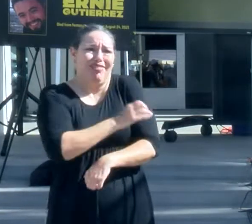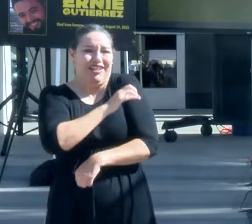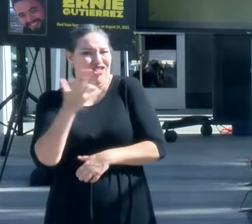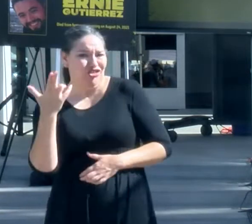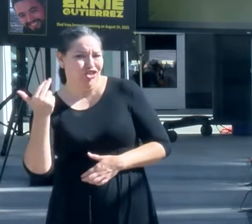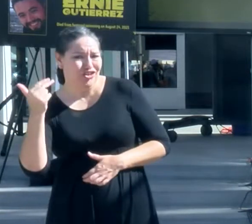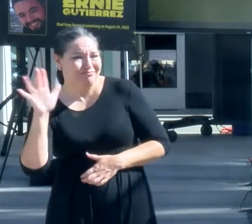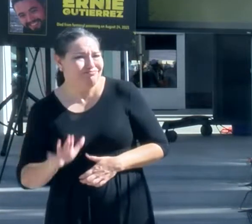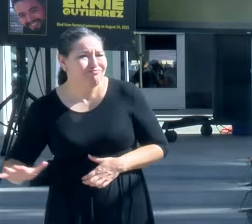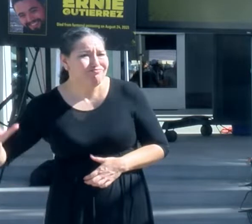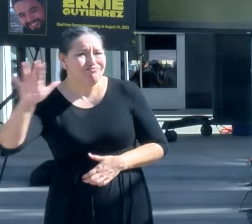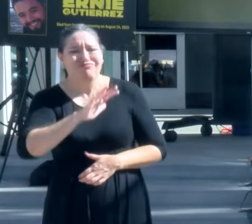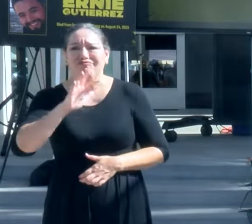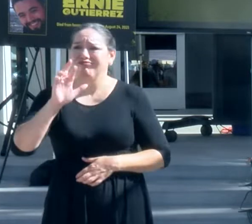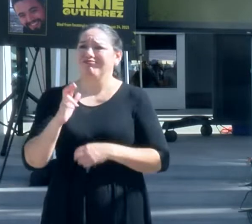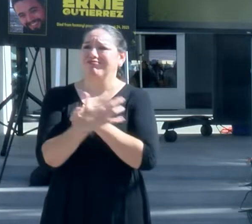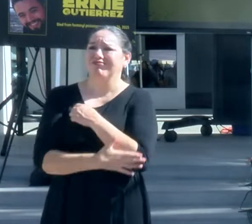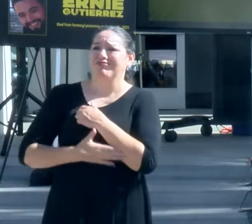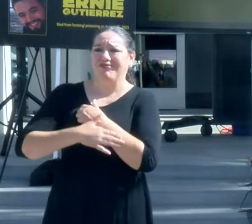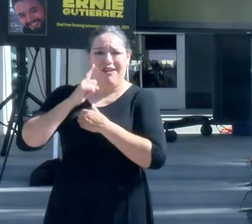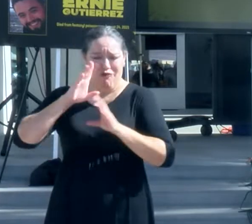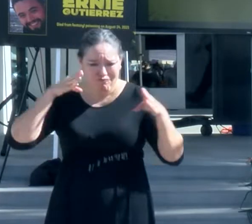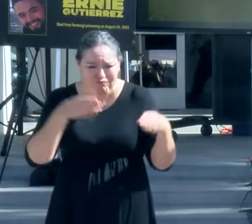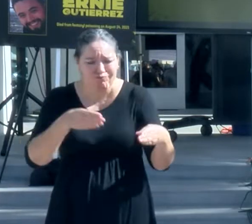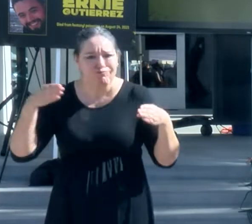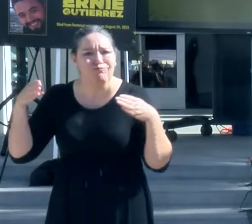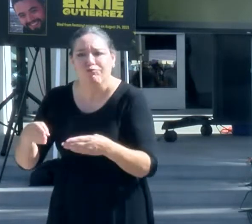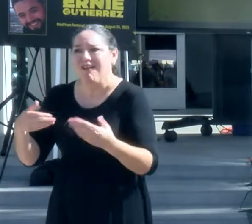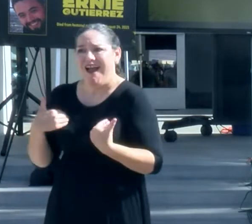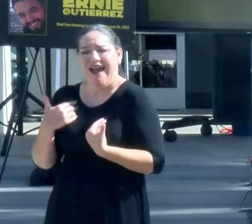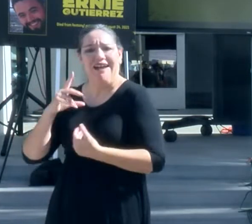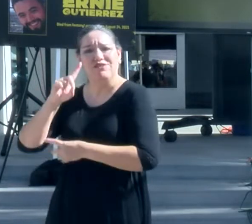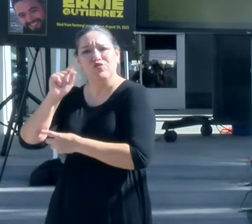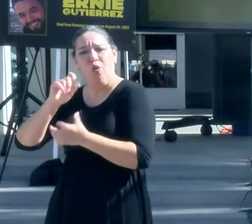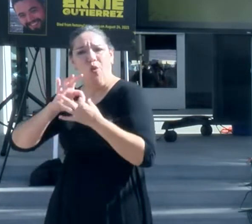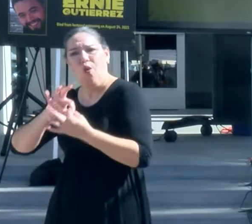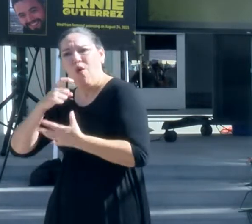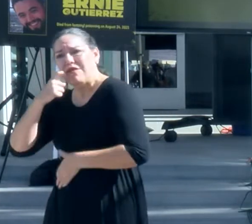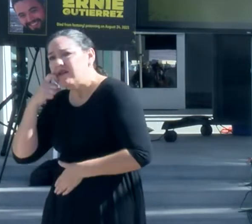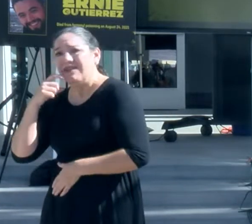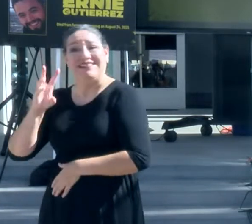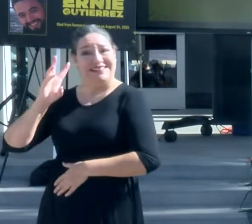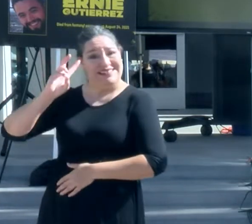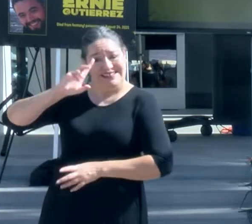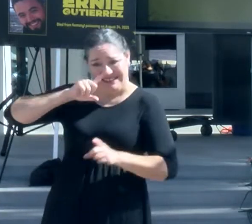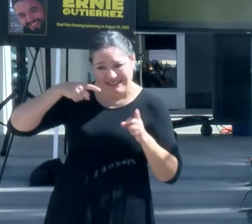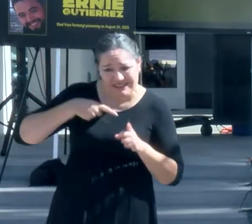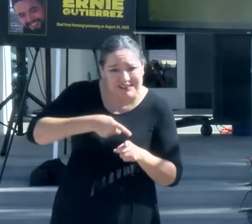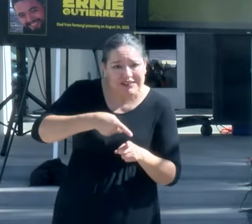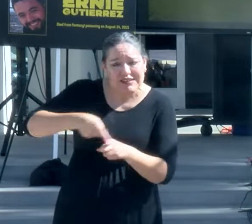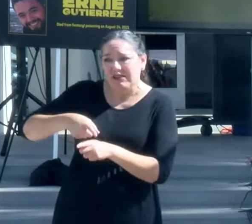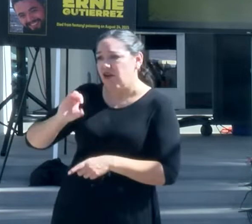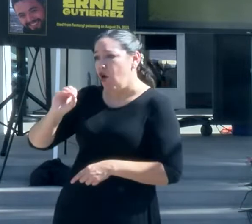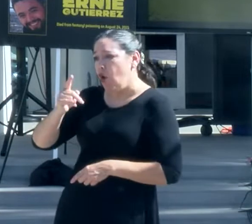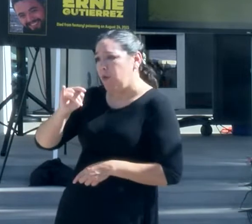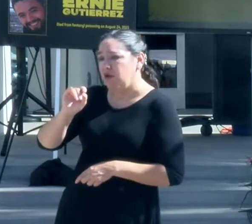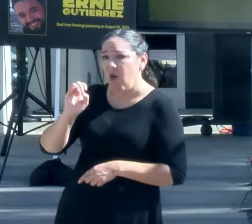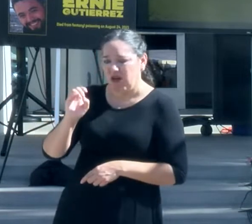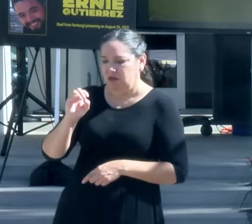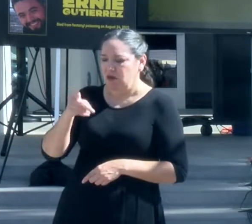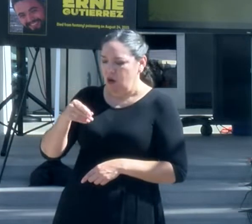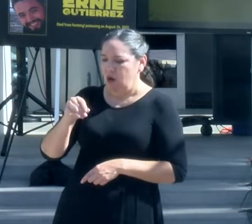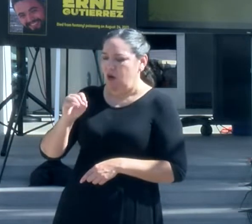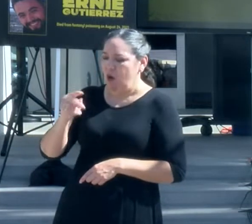for those with substance use disorders, 6 programs for those with opioid use disorders, and the new Arlington